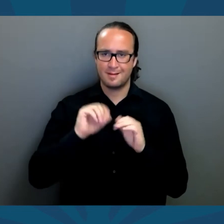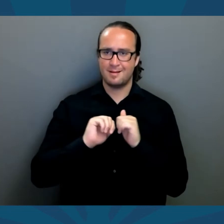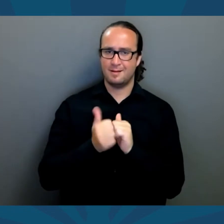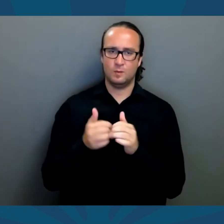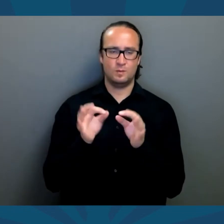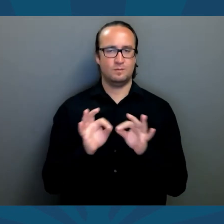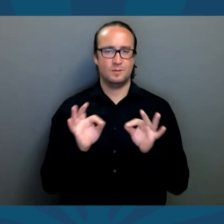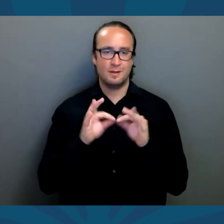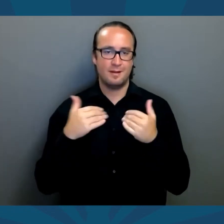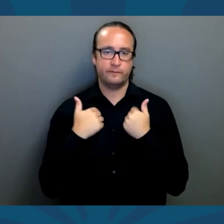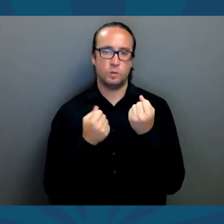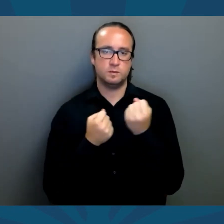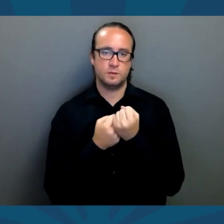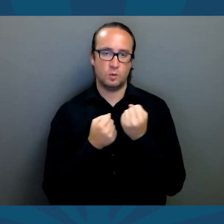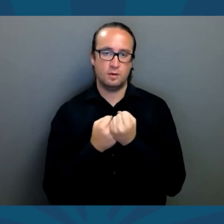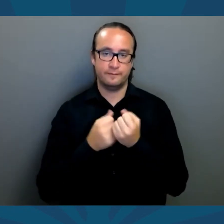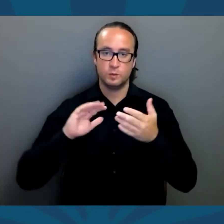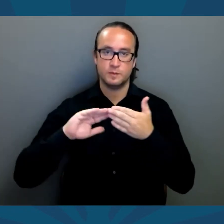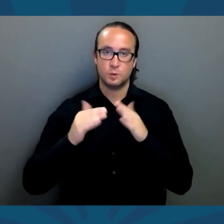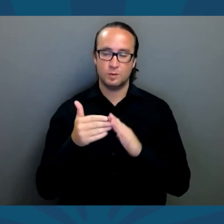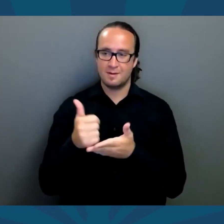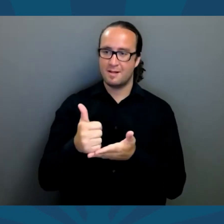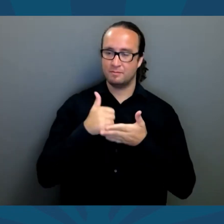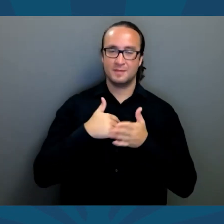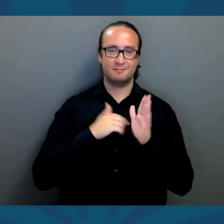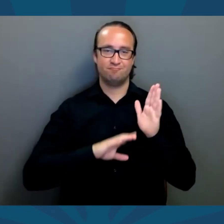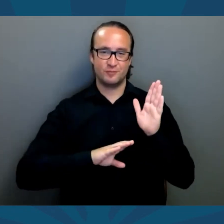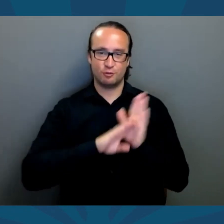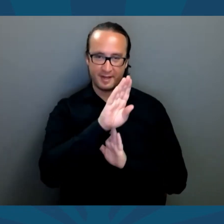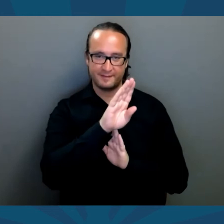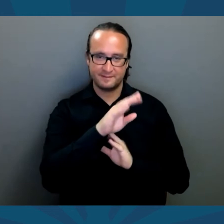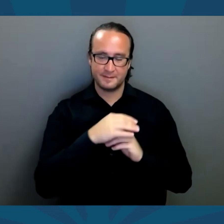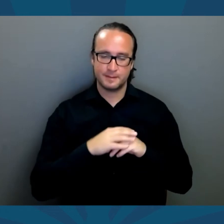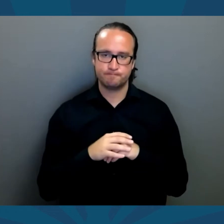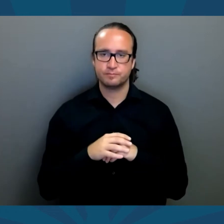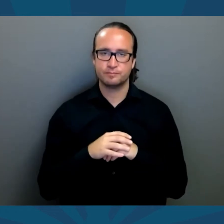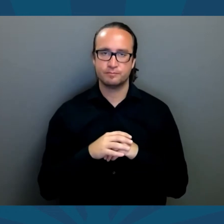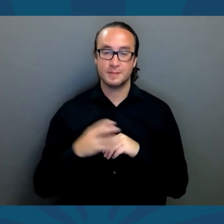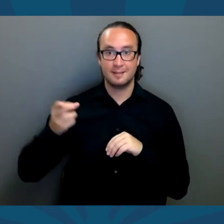and what it means to have a supportive community that helps you thrive.